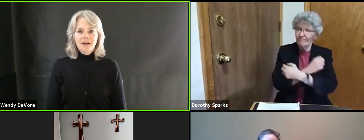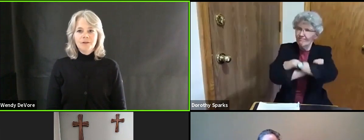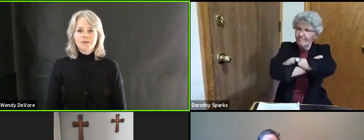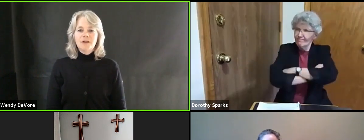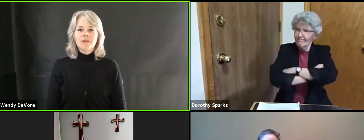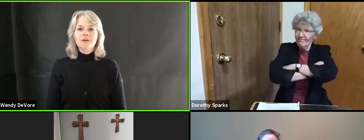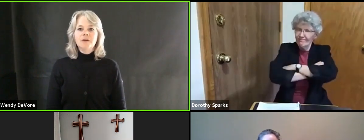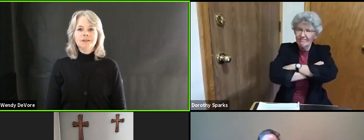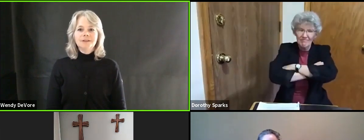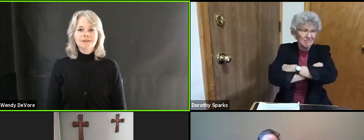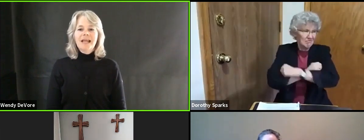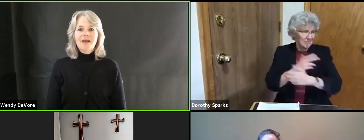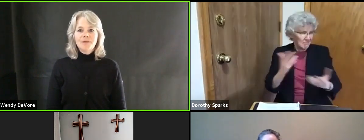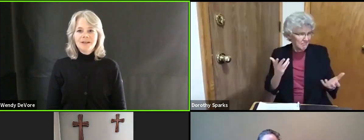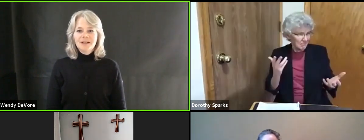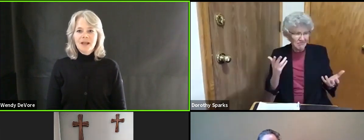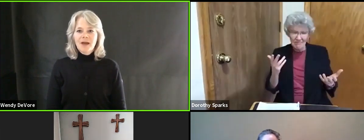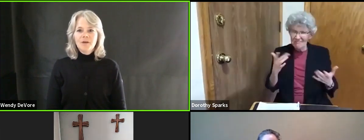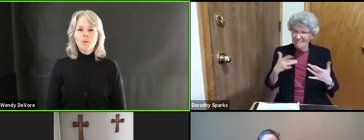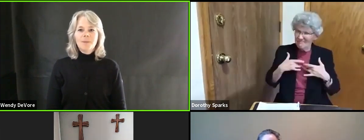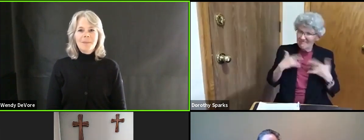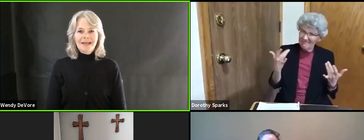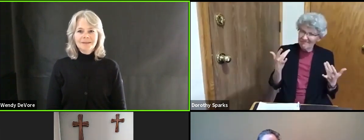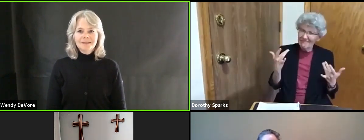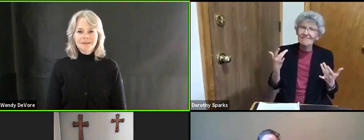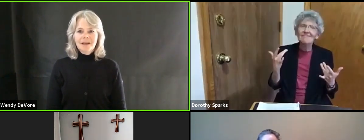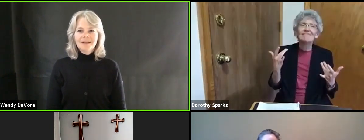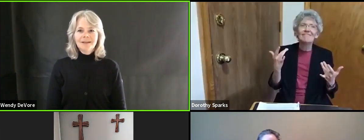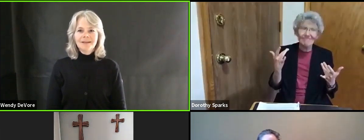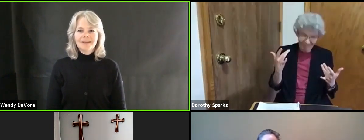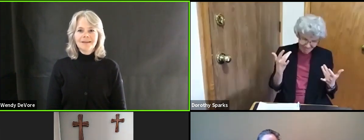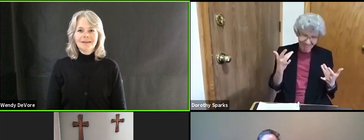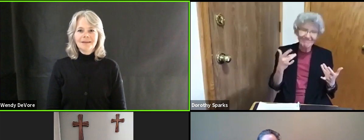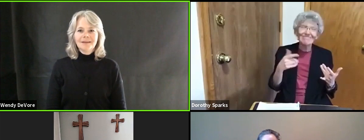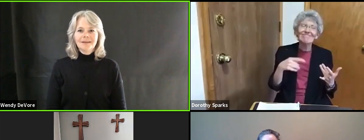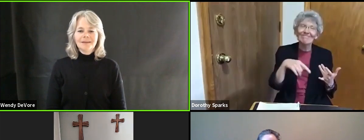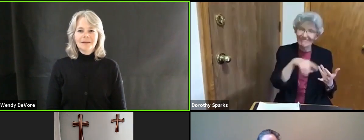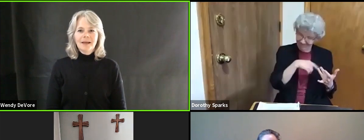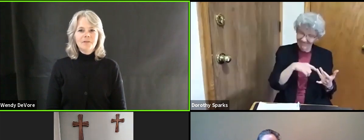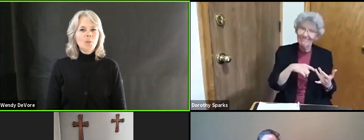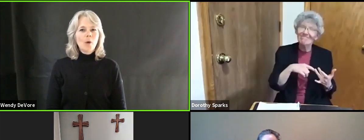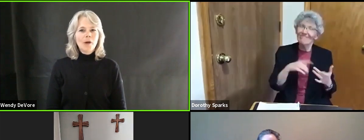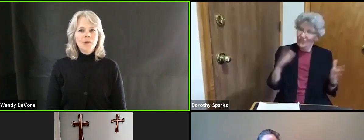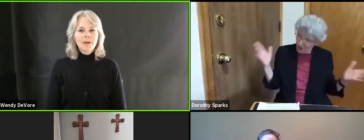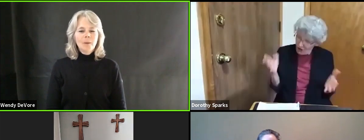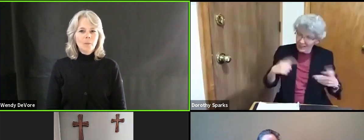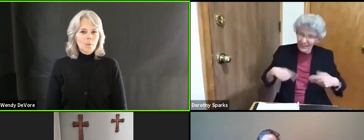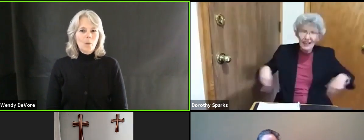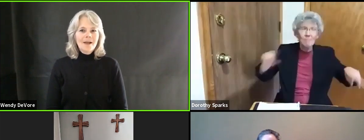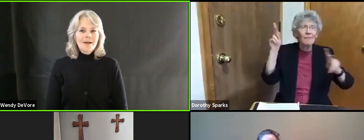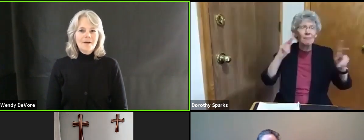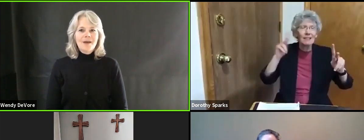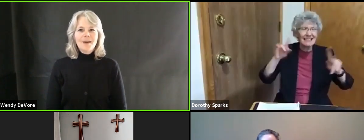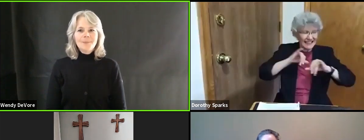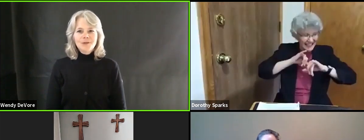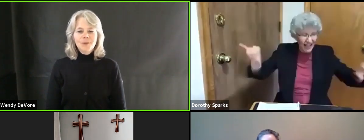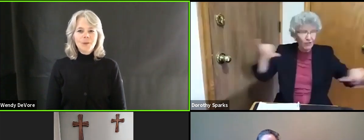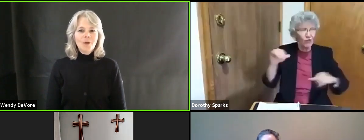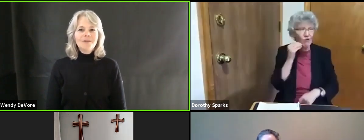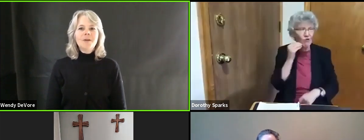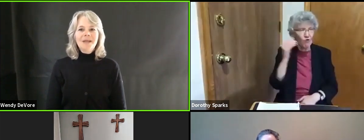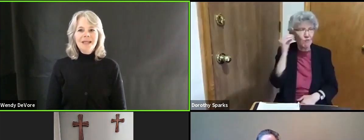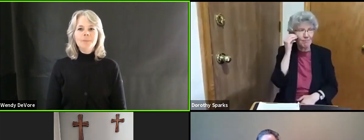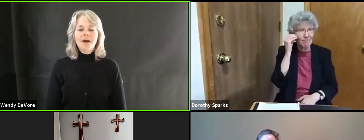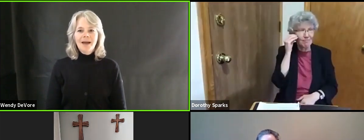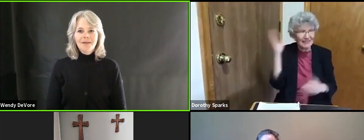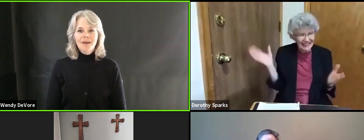the doctors and the nurses gathering together with masks on and have been wondering what are they up to or